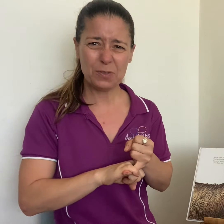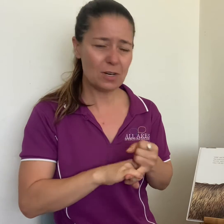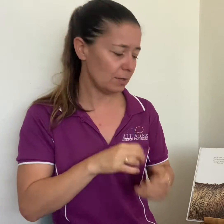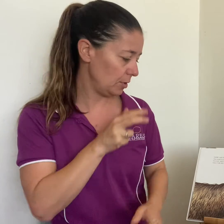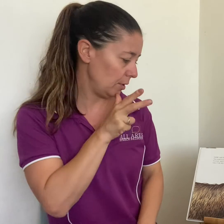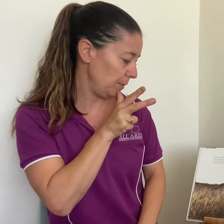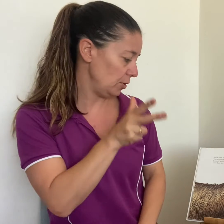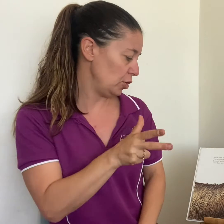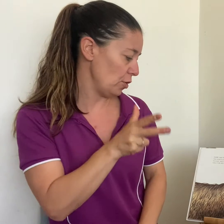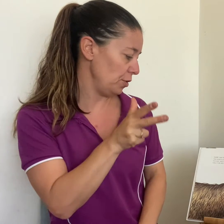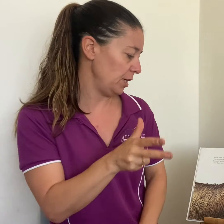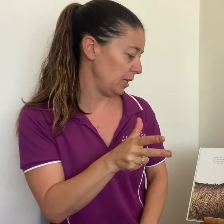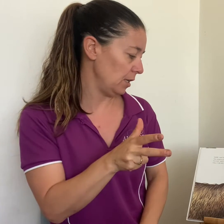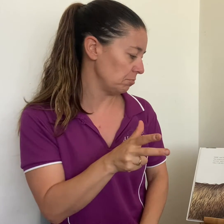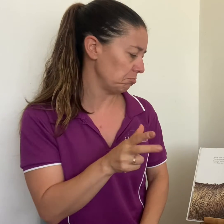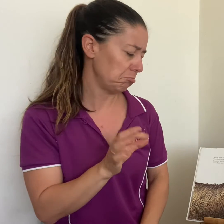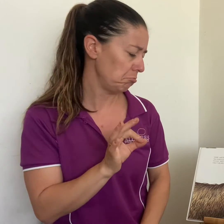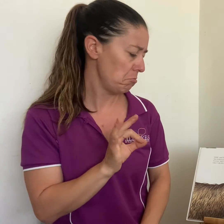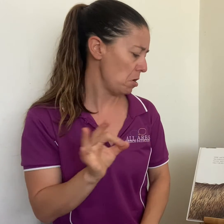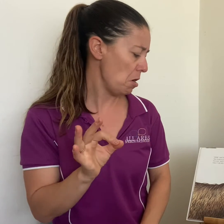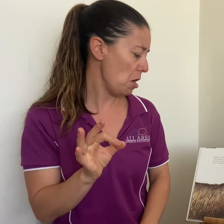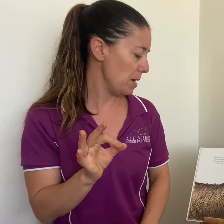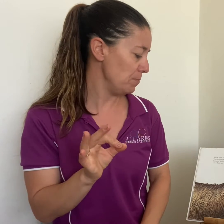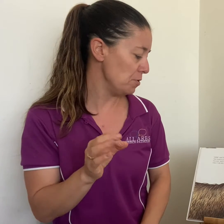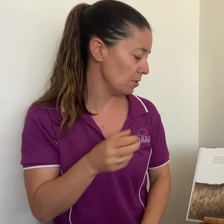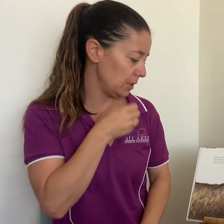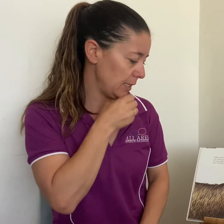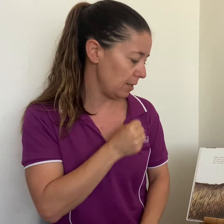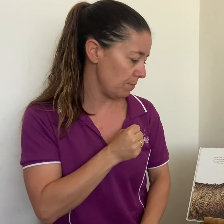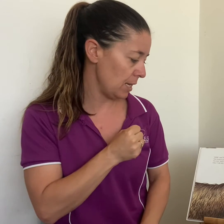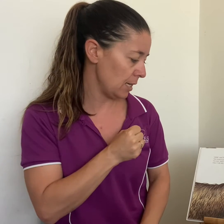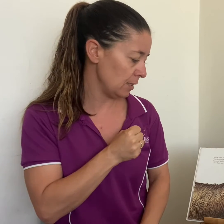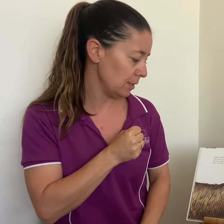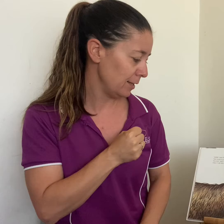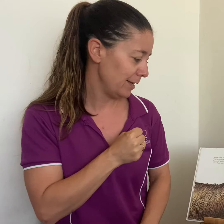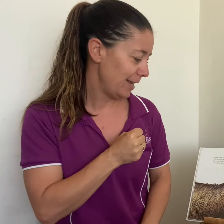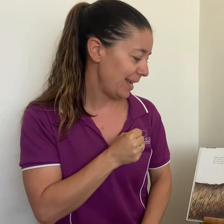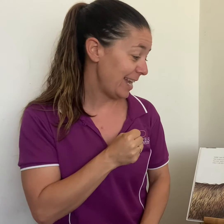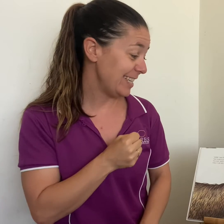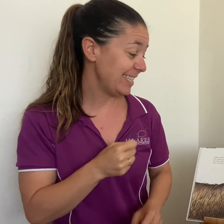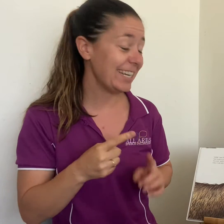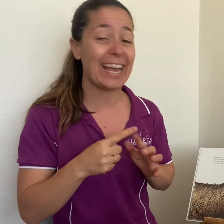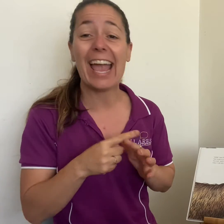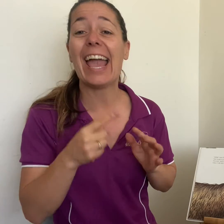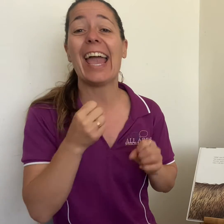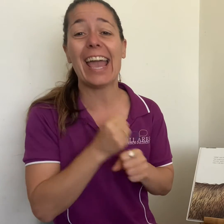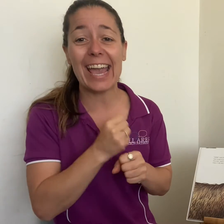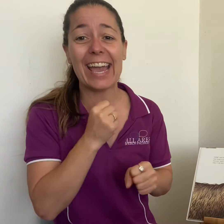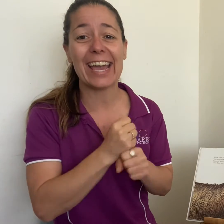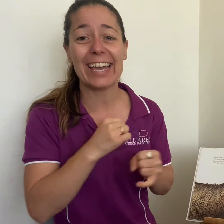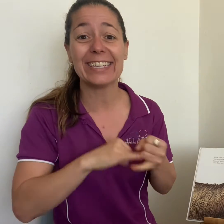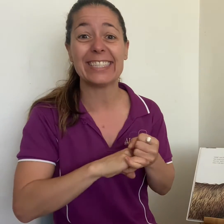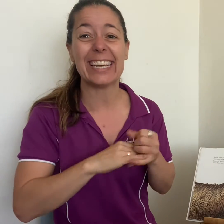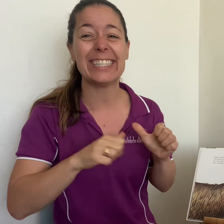got to be joking. I'm not, said the man. Eating eggs is